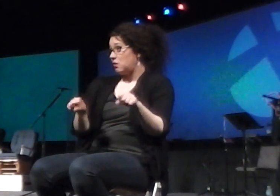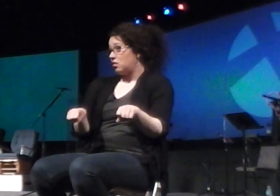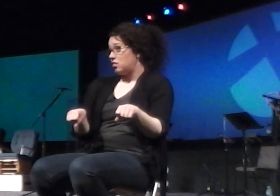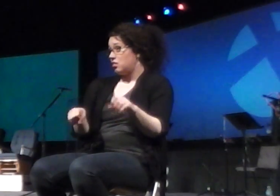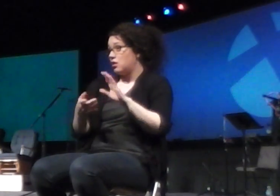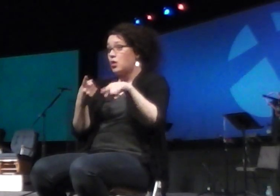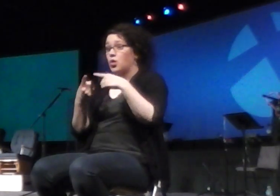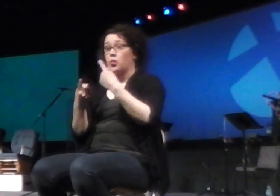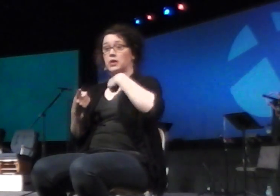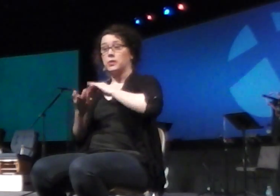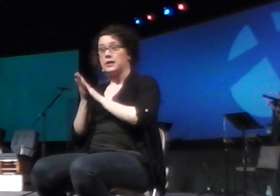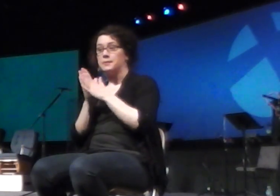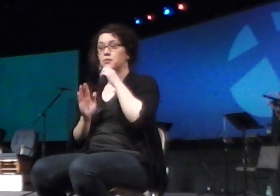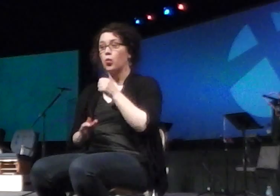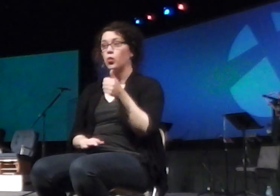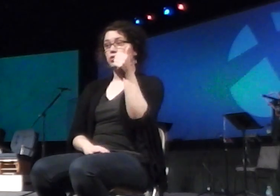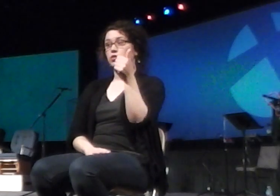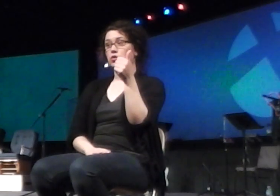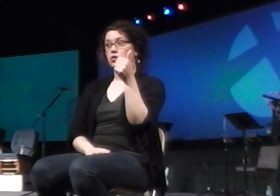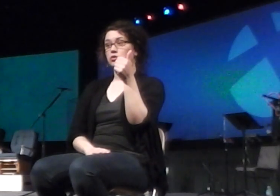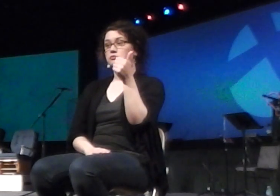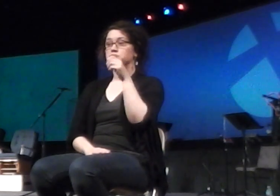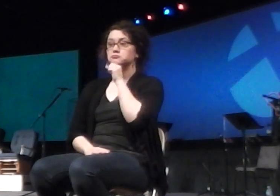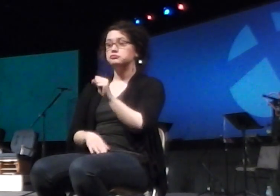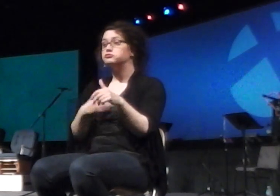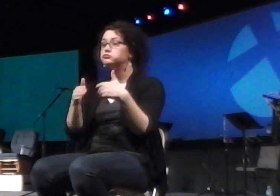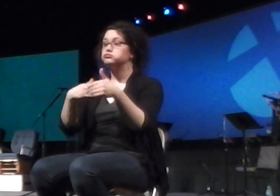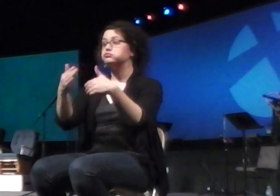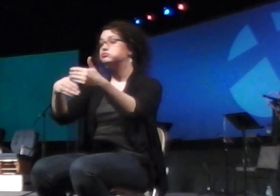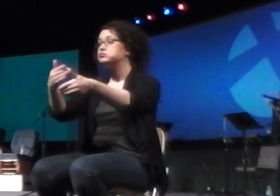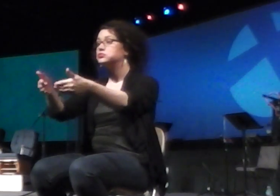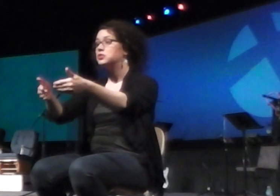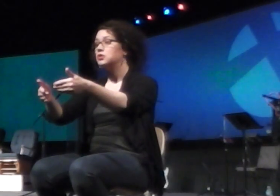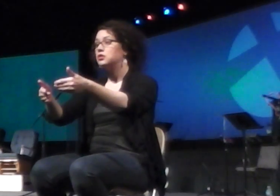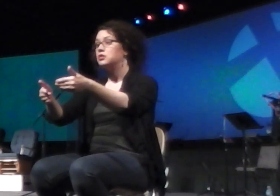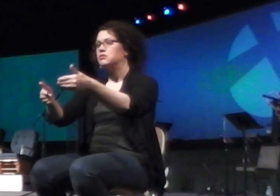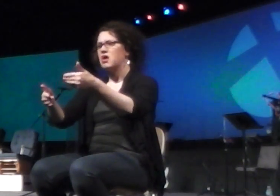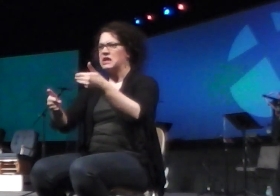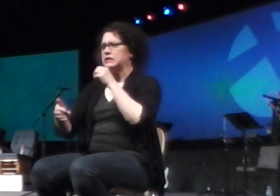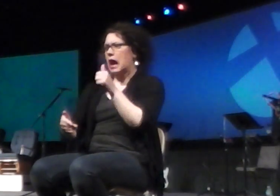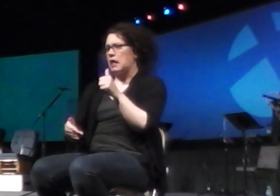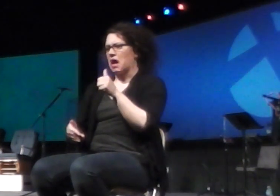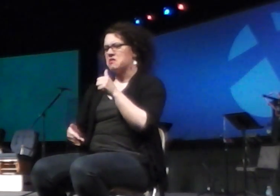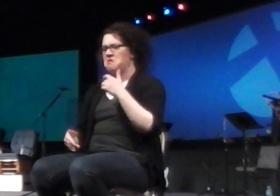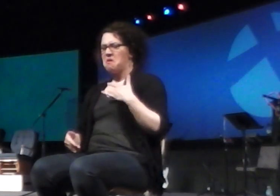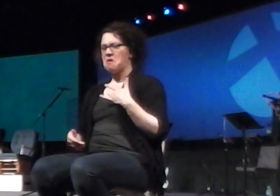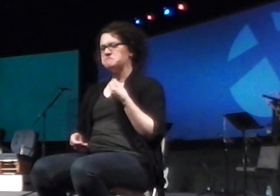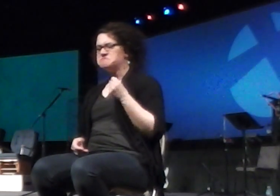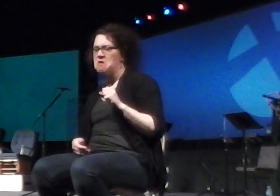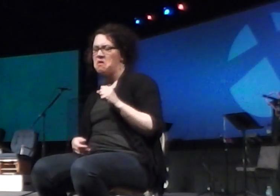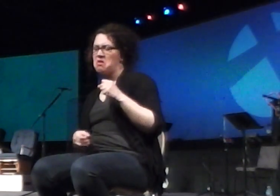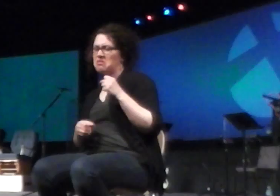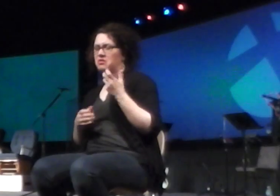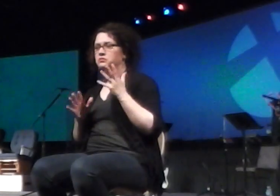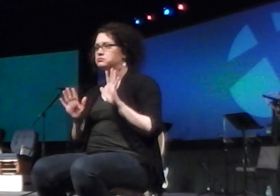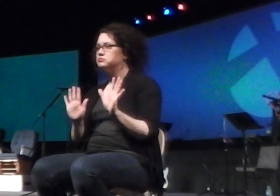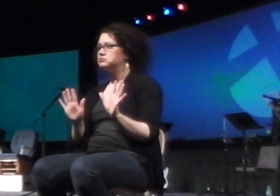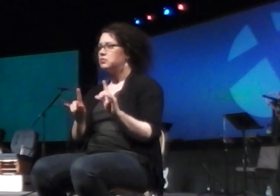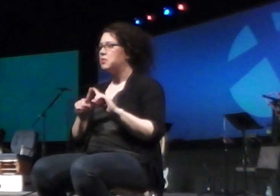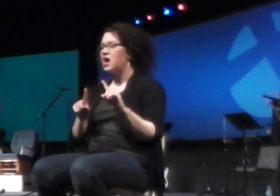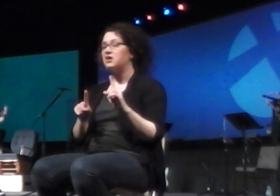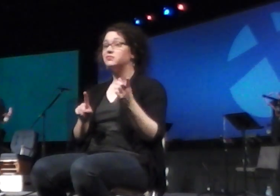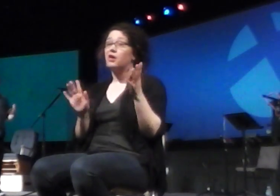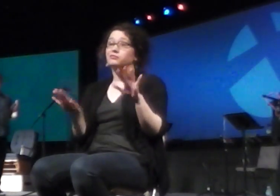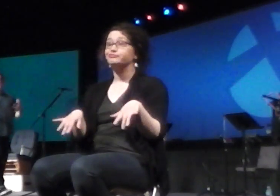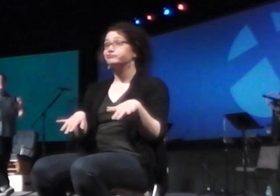we get older, as we age, not because we have hard hearts or anything, but just because of familiarity and because of routine,